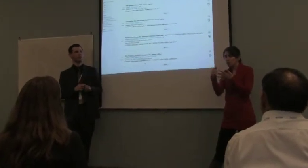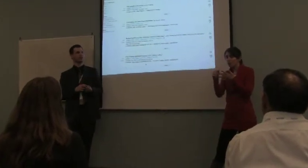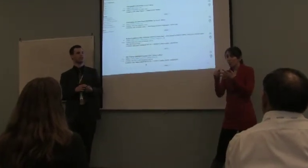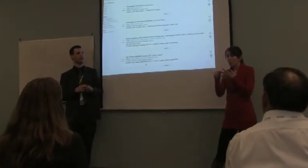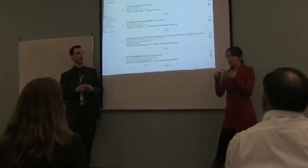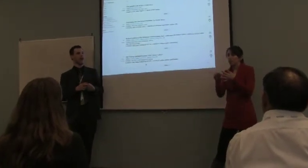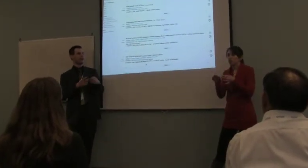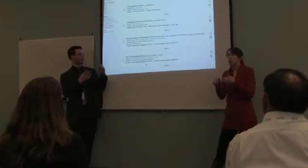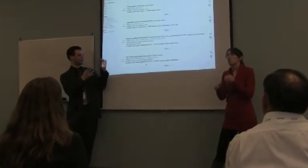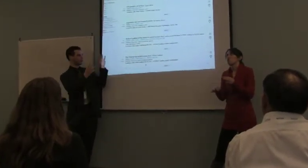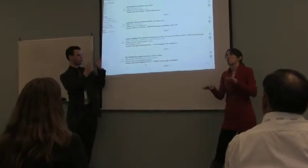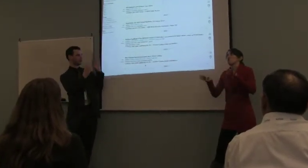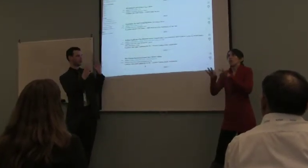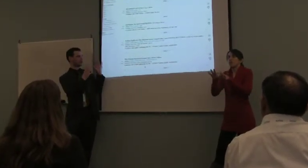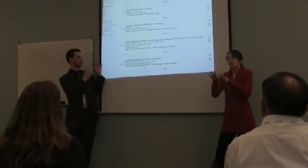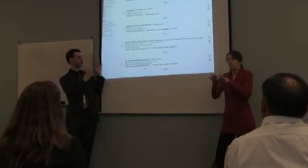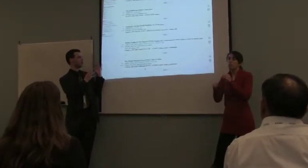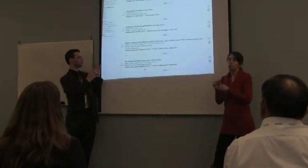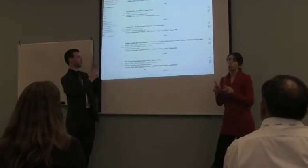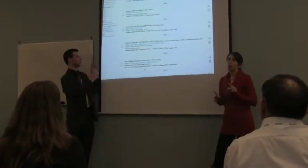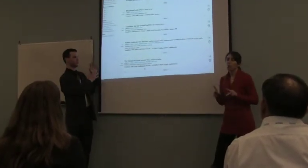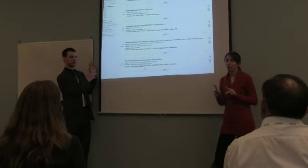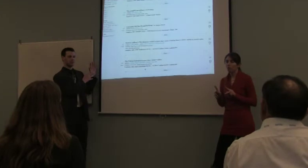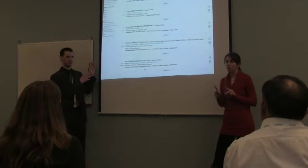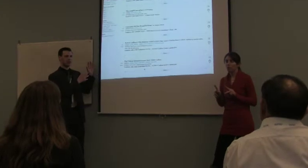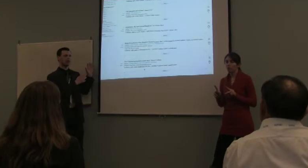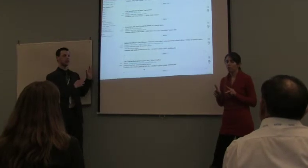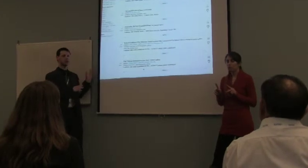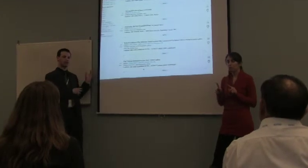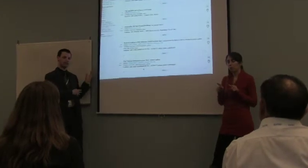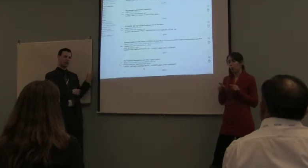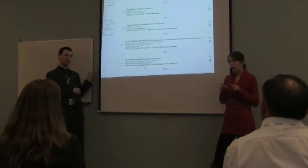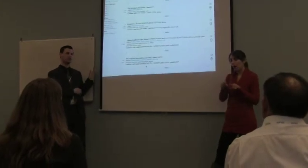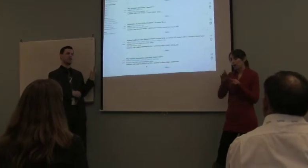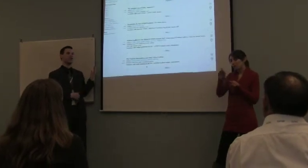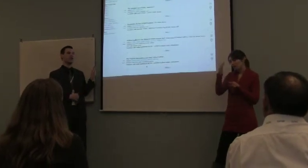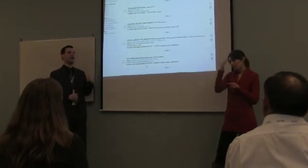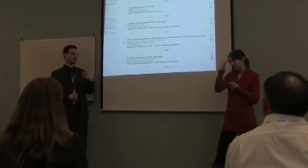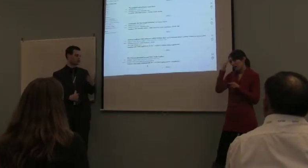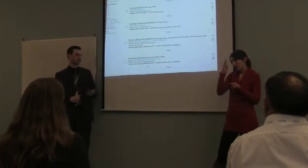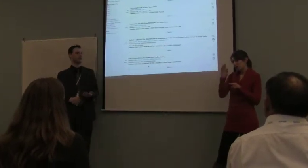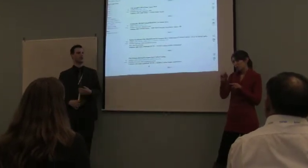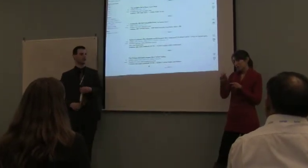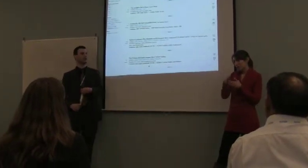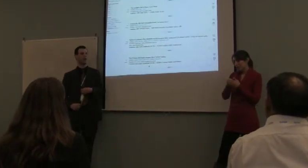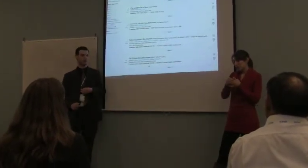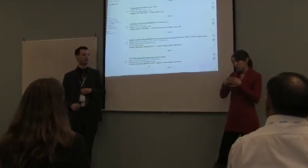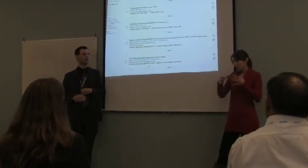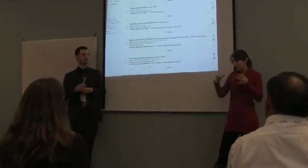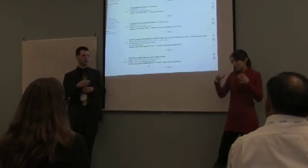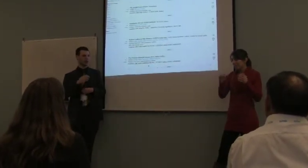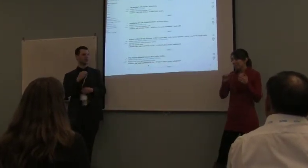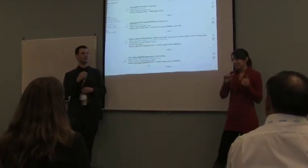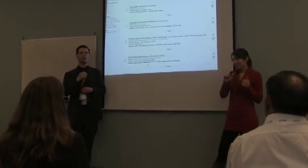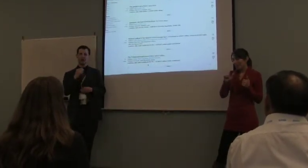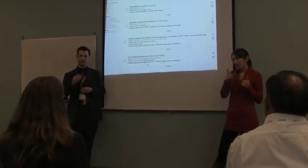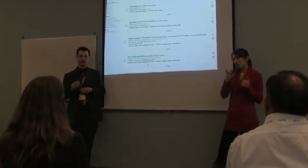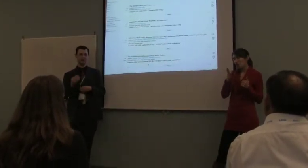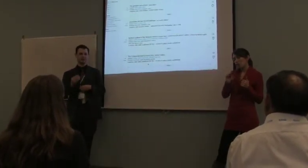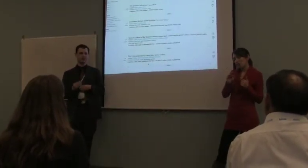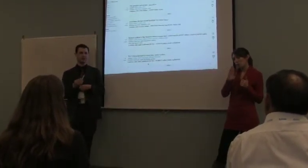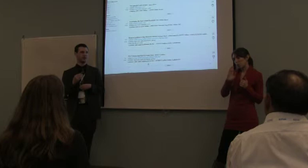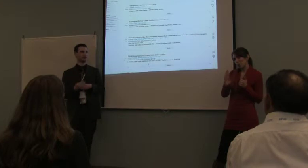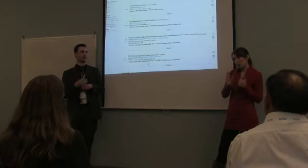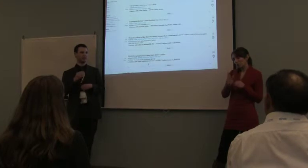relevant, and as your knowledge base increases in size, algorithms are going to do better and better. They're going to see, okay,